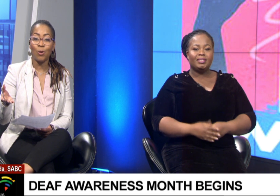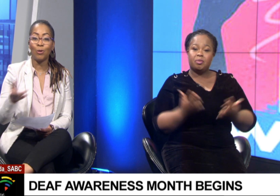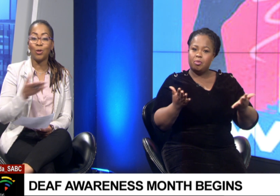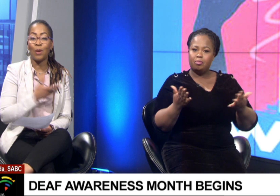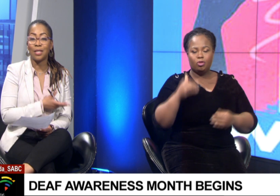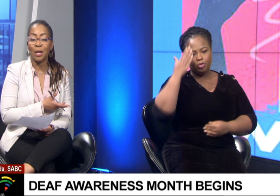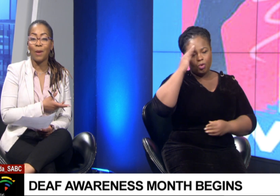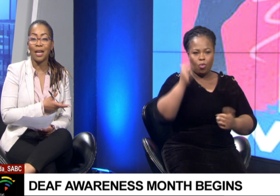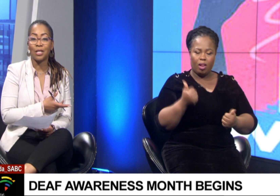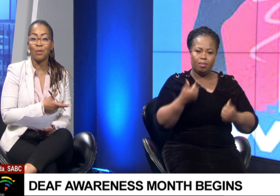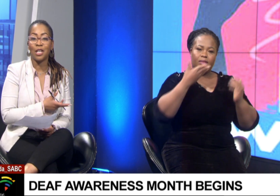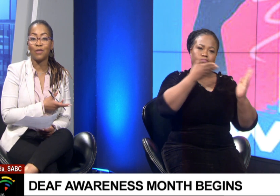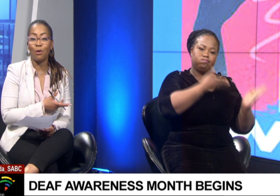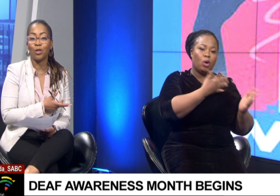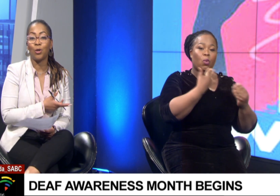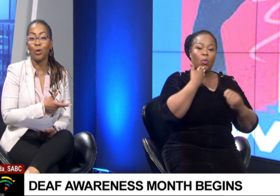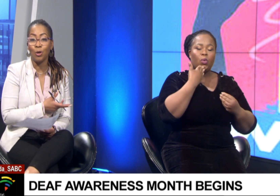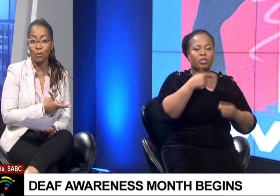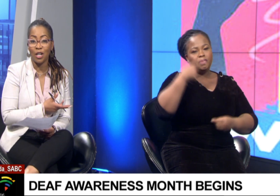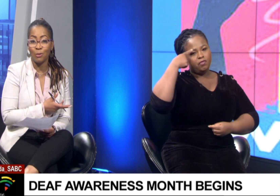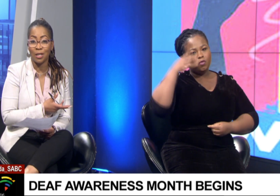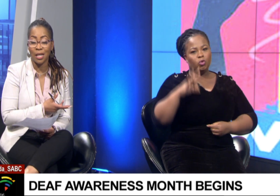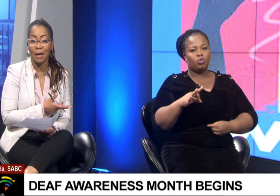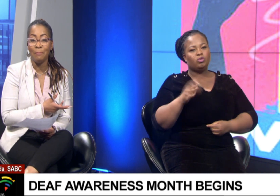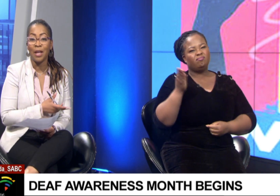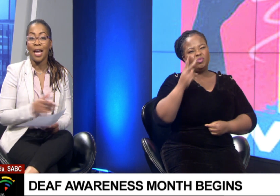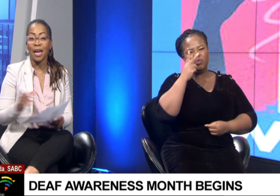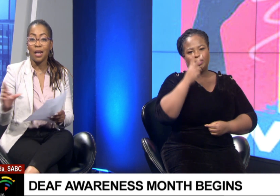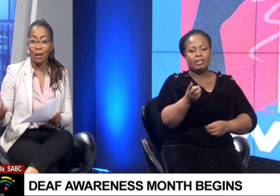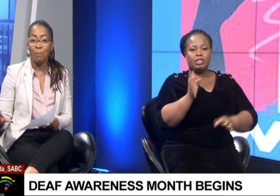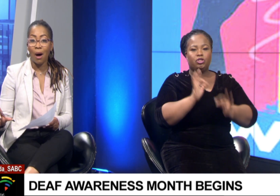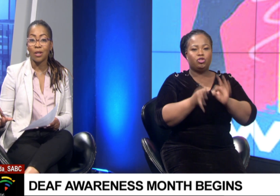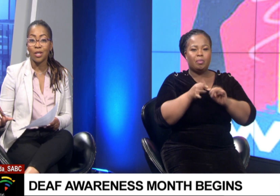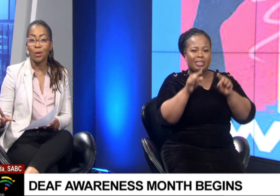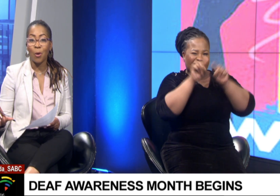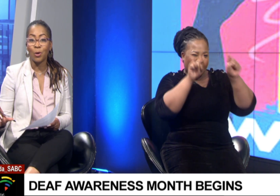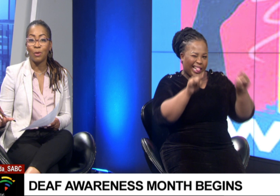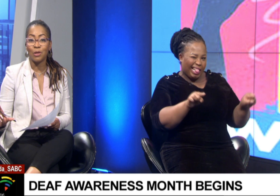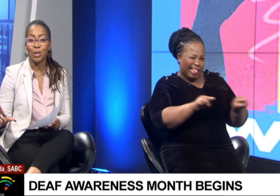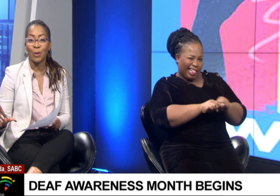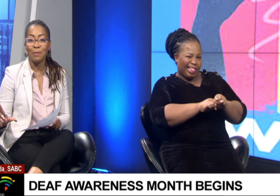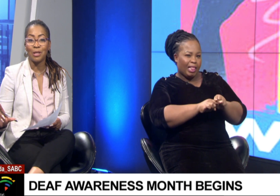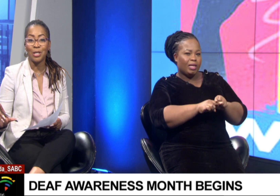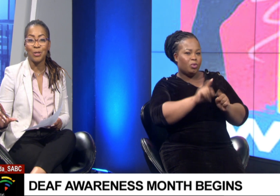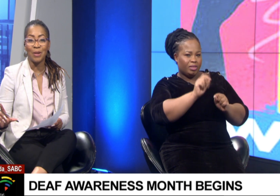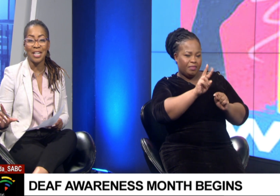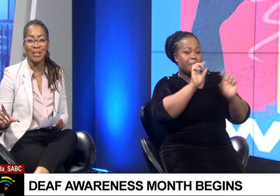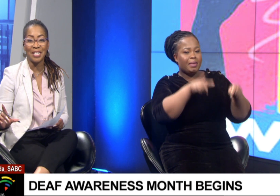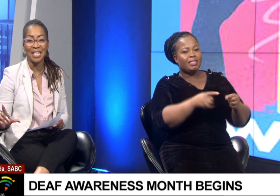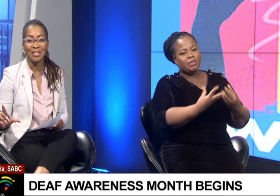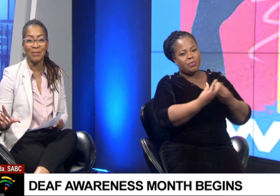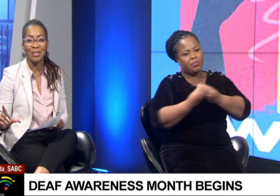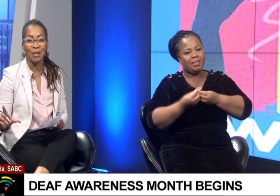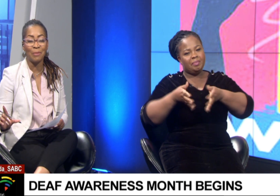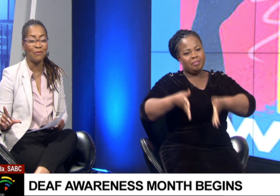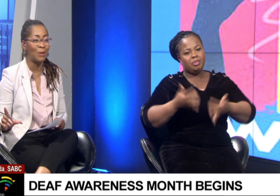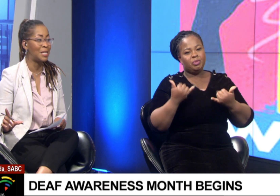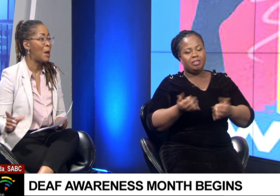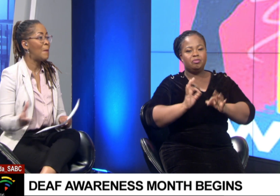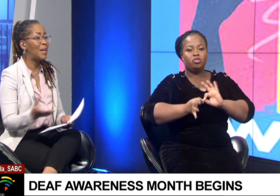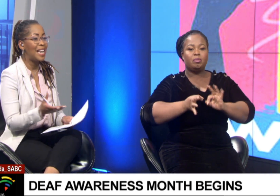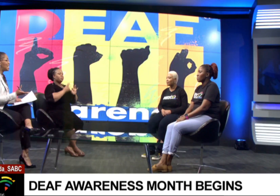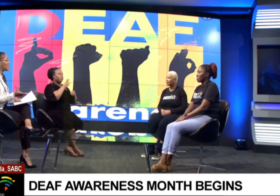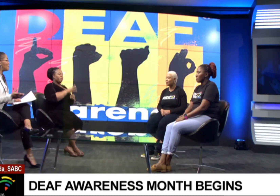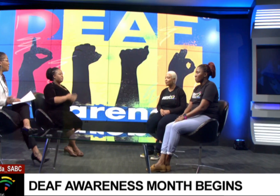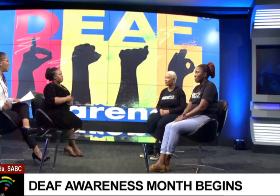that you know all too well sitting right next to me is Fortune, who usually you see in a little box in the corner of the screen, but she's joined us on set to interpret for